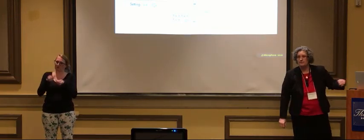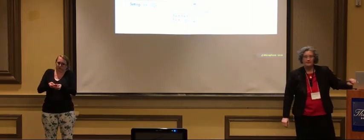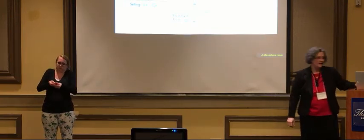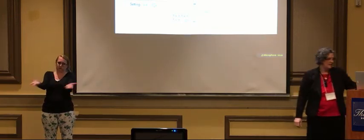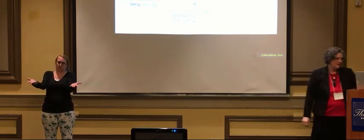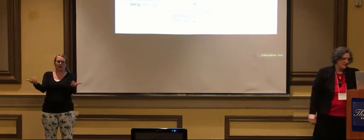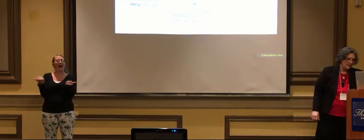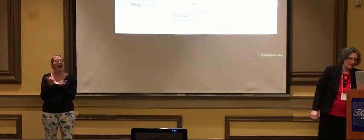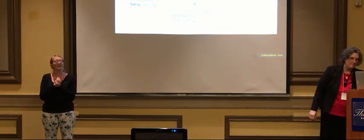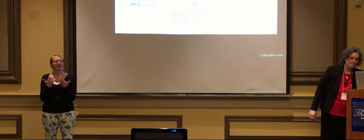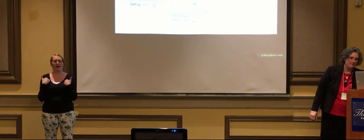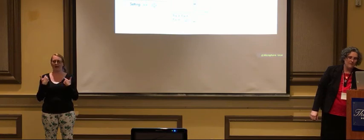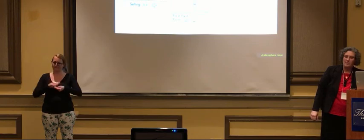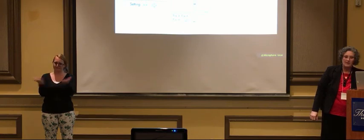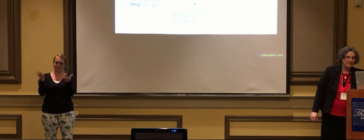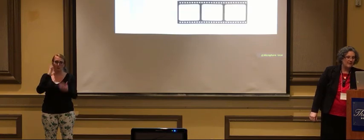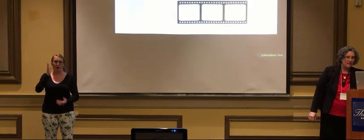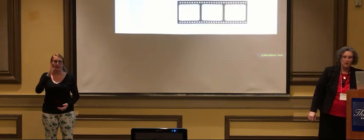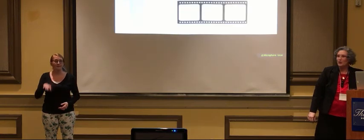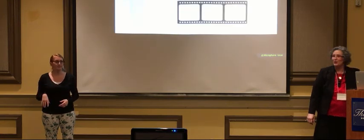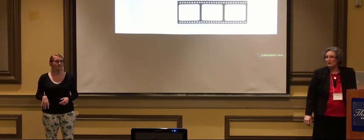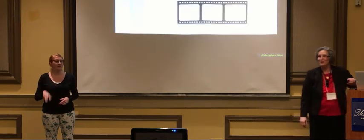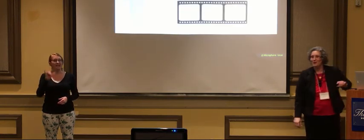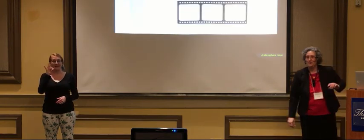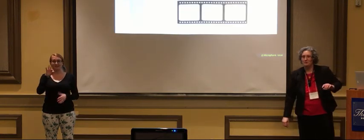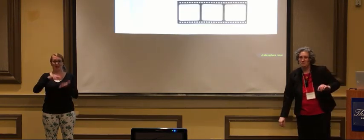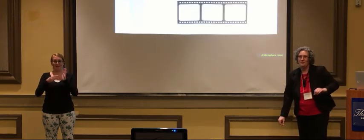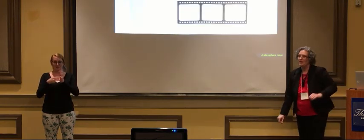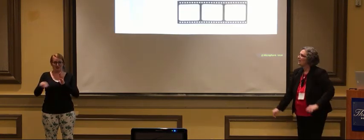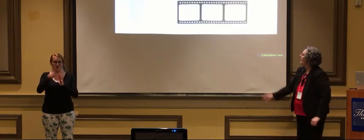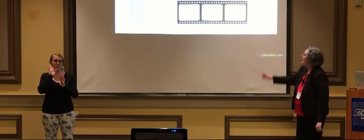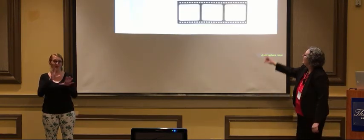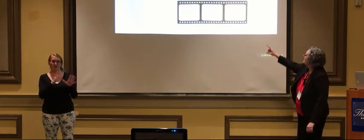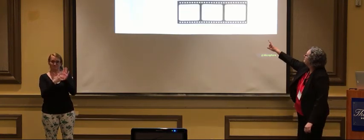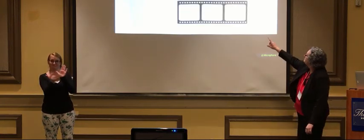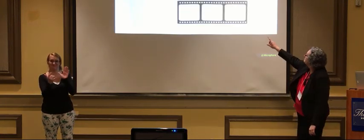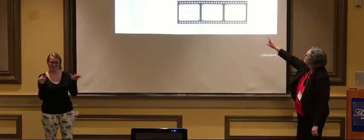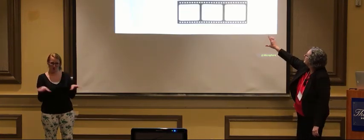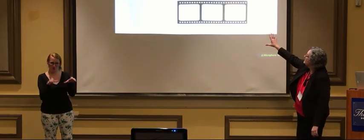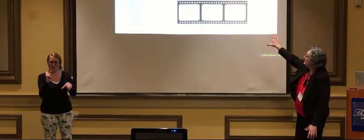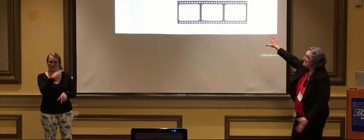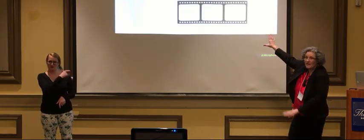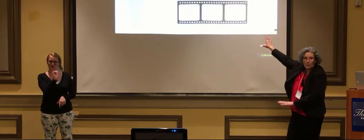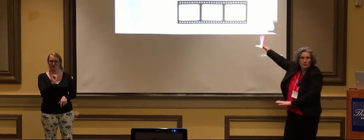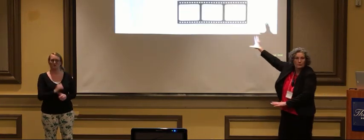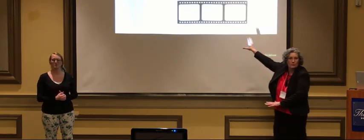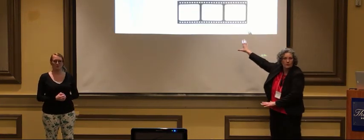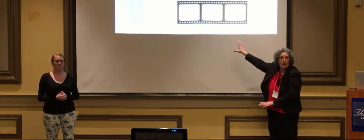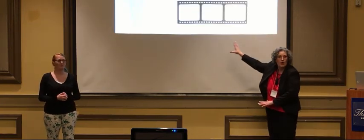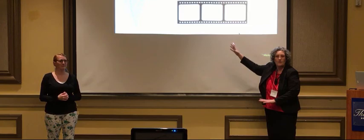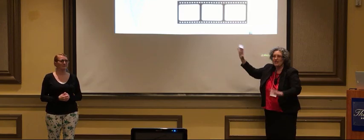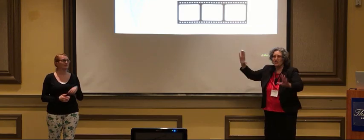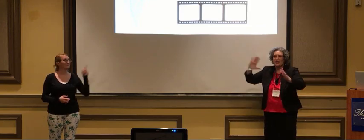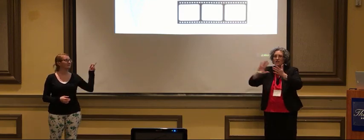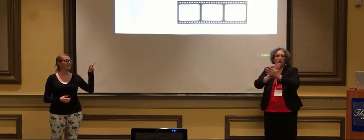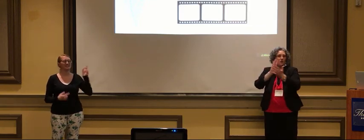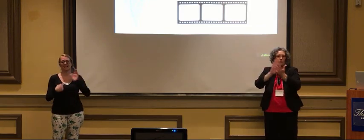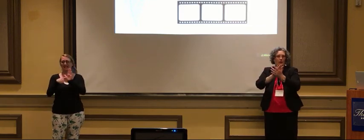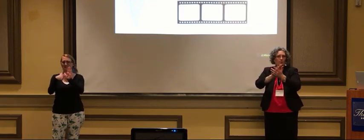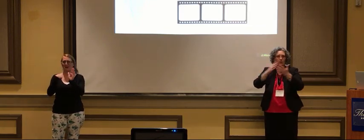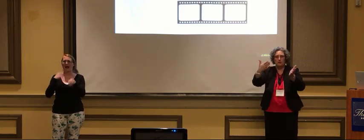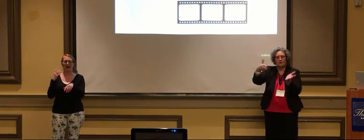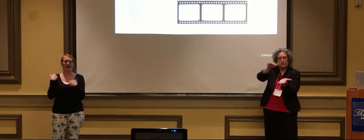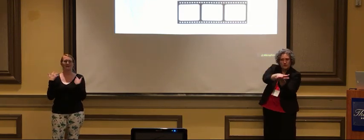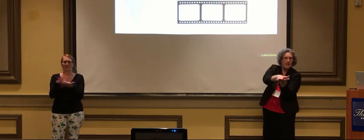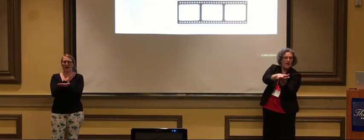have. If that means that you're going to do it too. This is an example. I just take